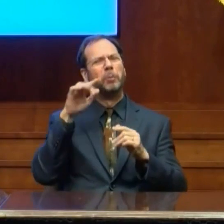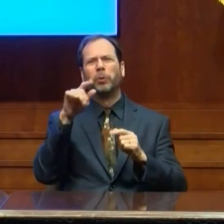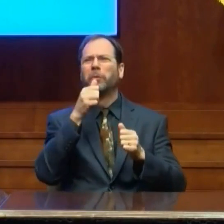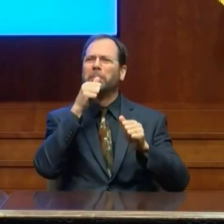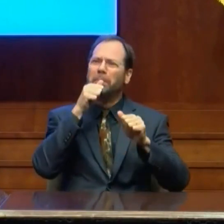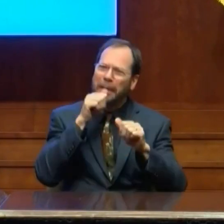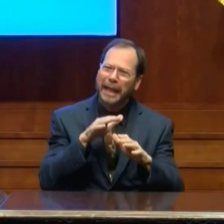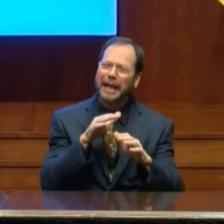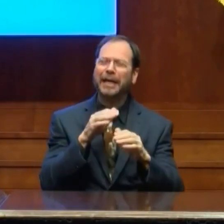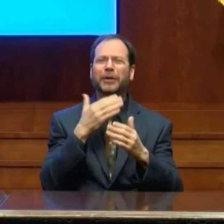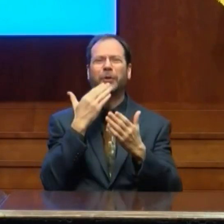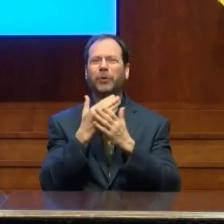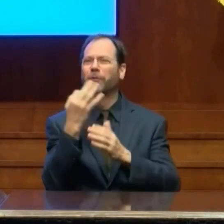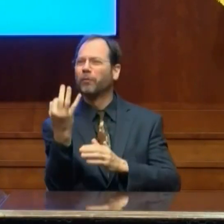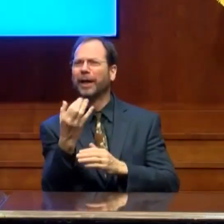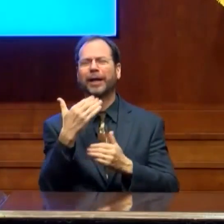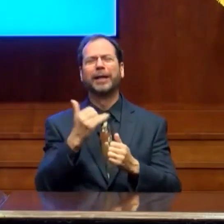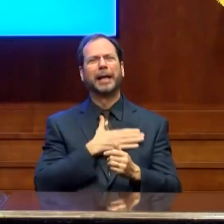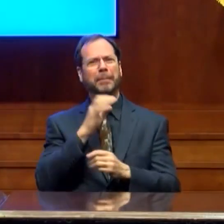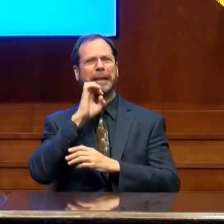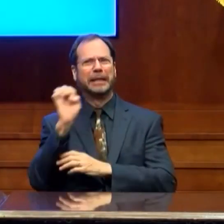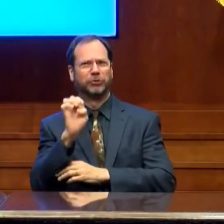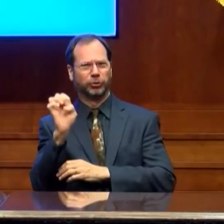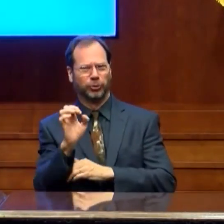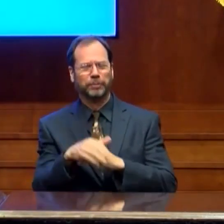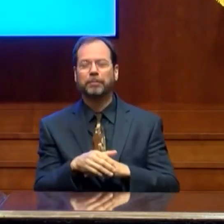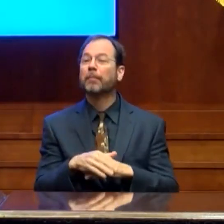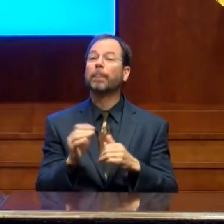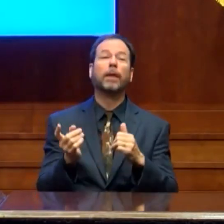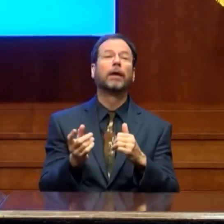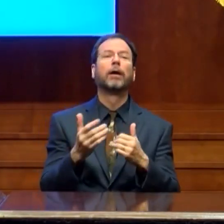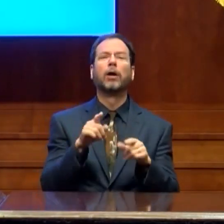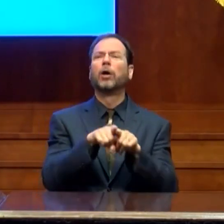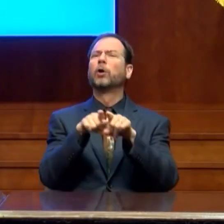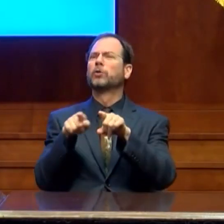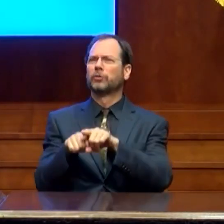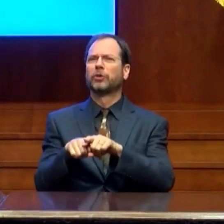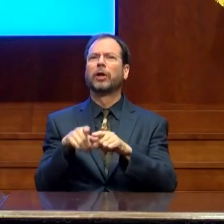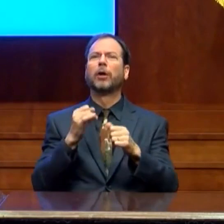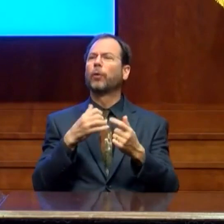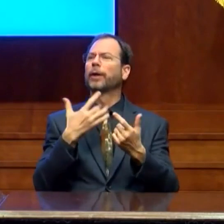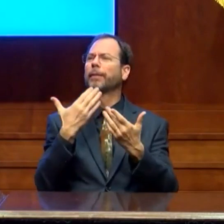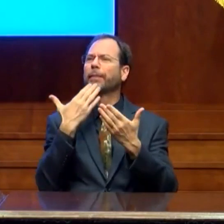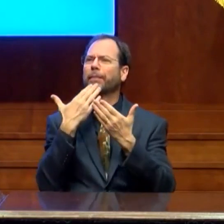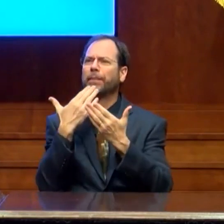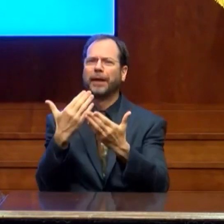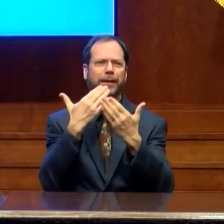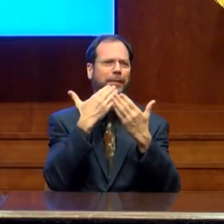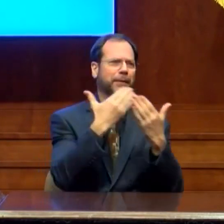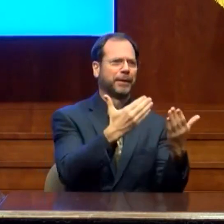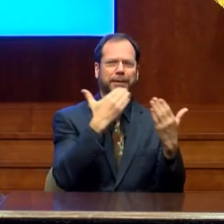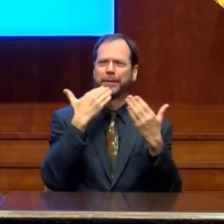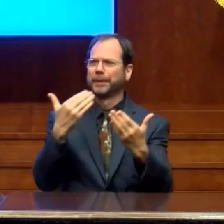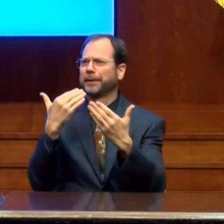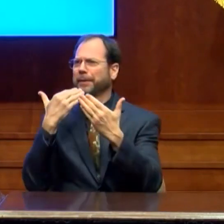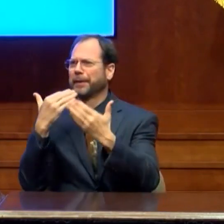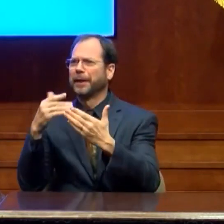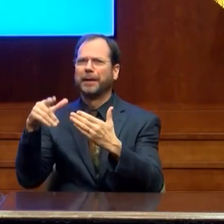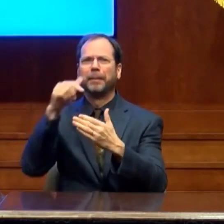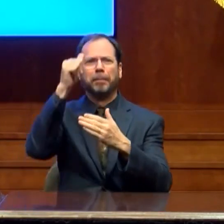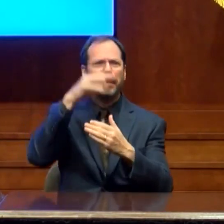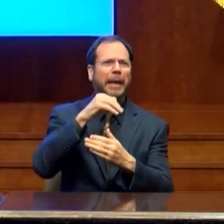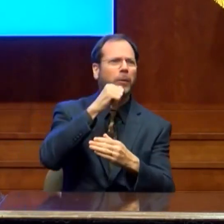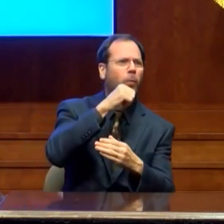And a very happy Easter. Let me also start out by expressing my deep gratitude for all the men and women who are involved in